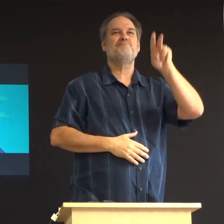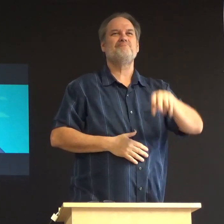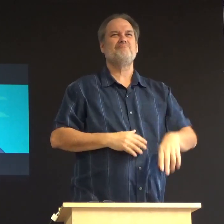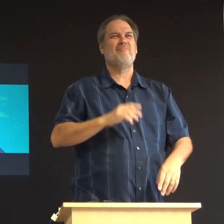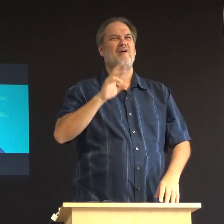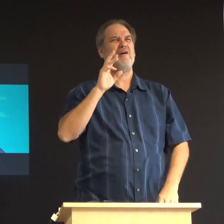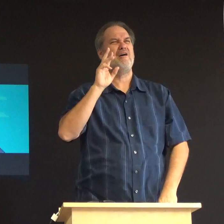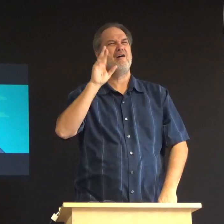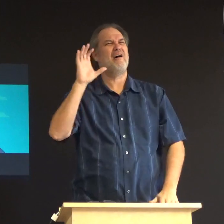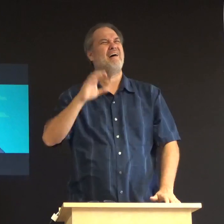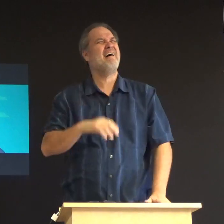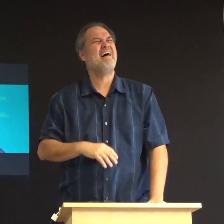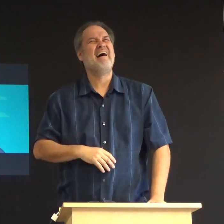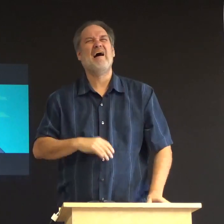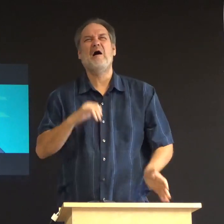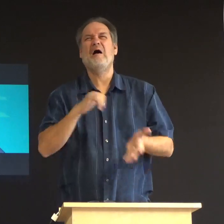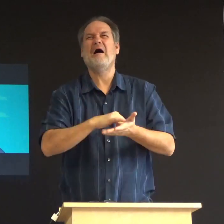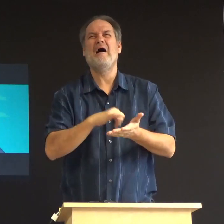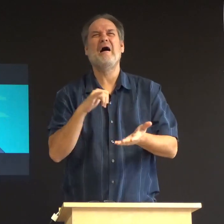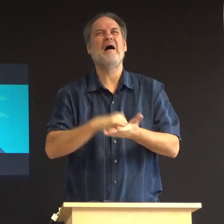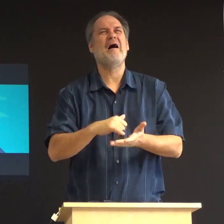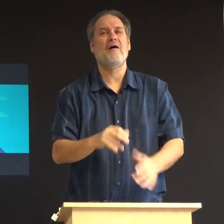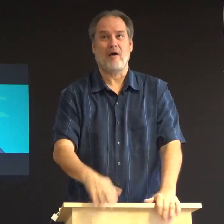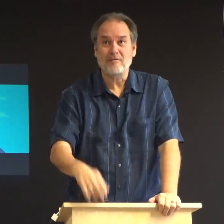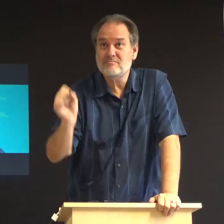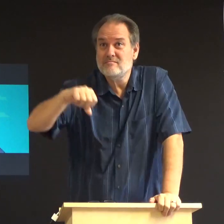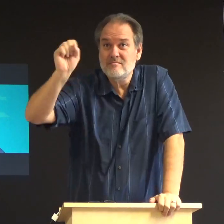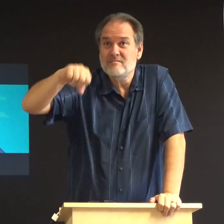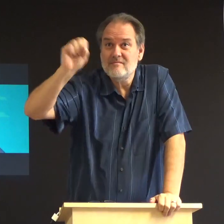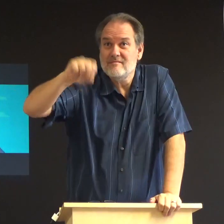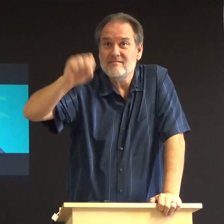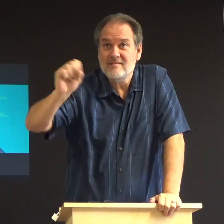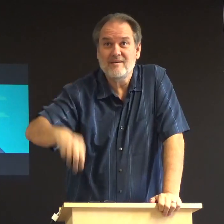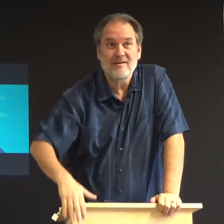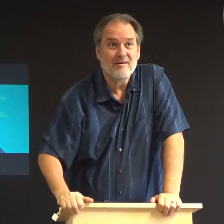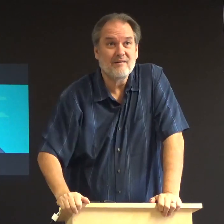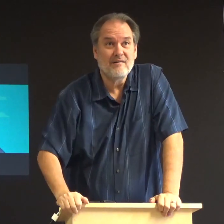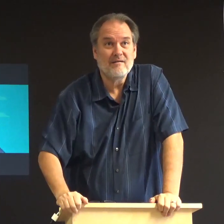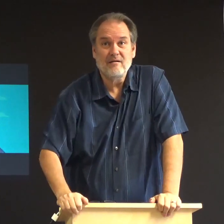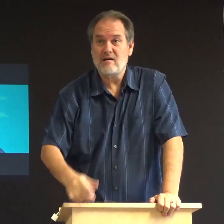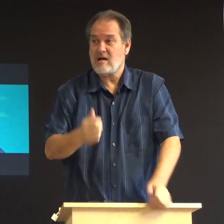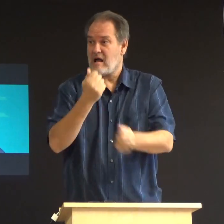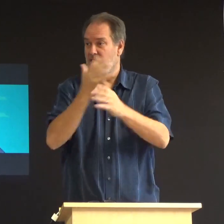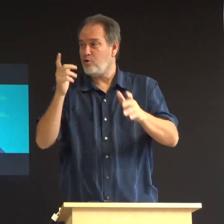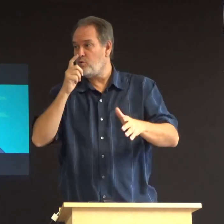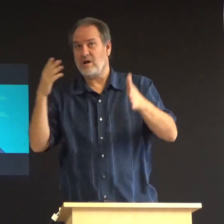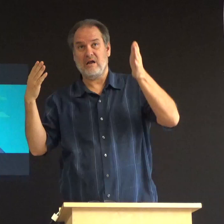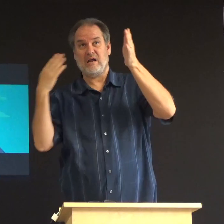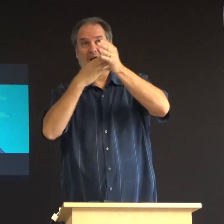And with Christ. R.C. Sproul was like, that's impossible. And his teacher said it's true.